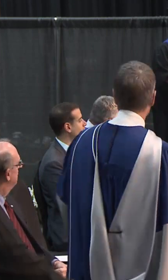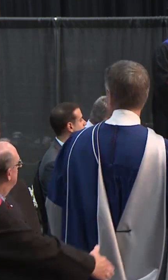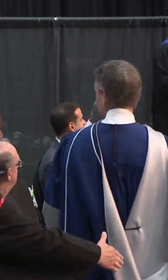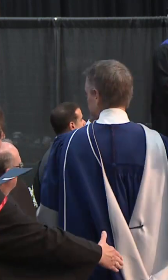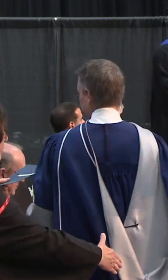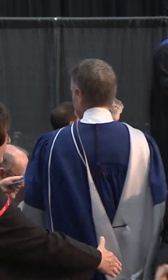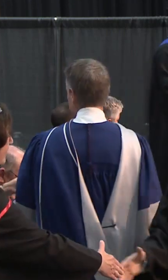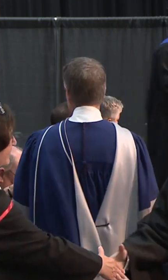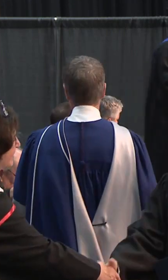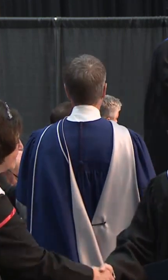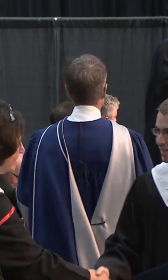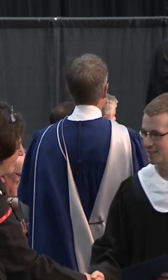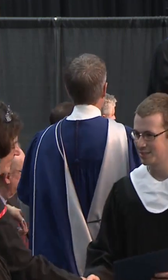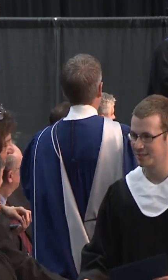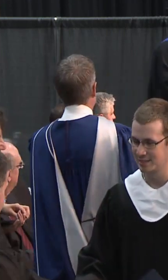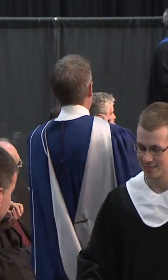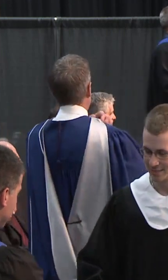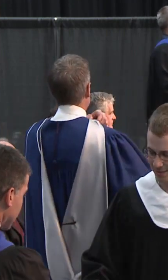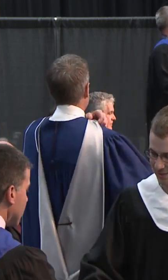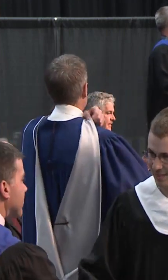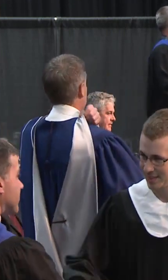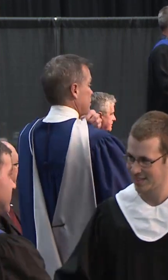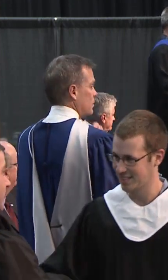Bryson Roberts.